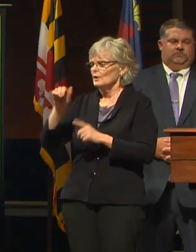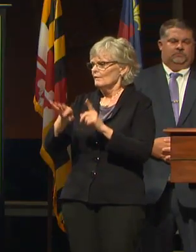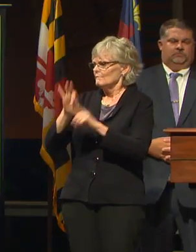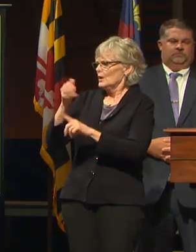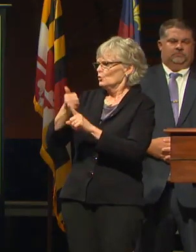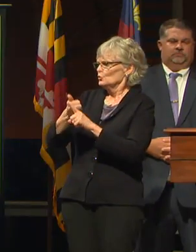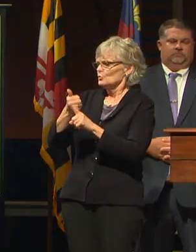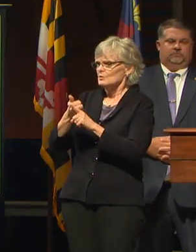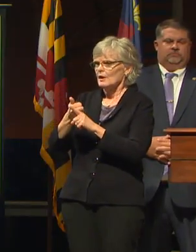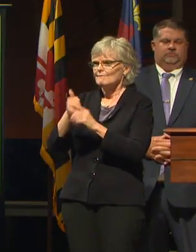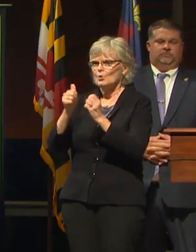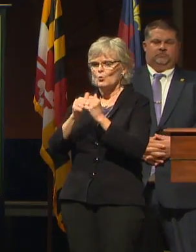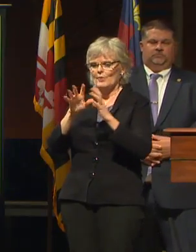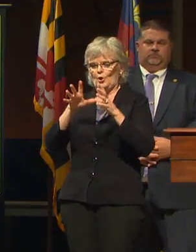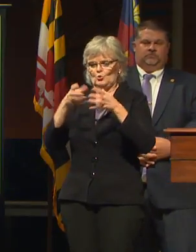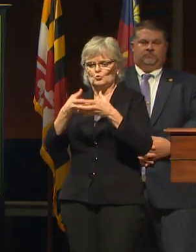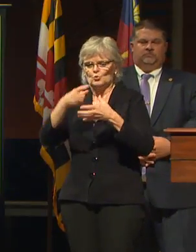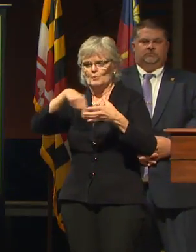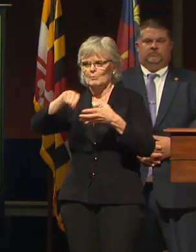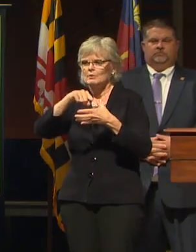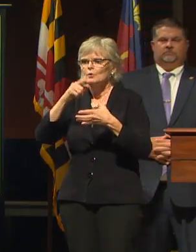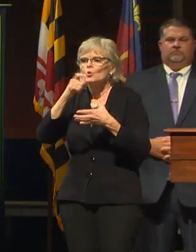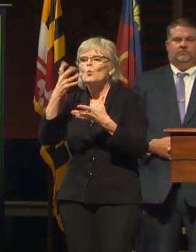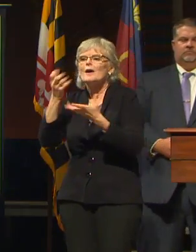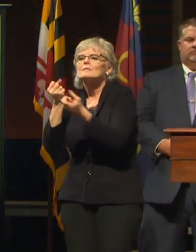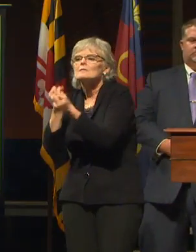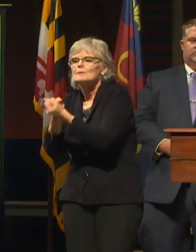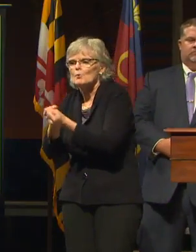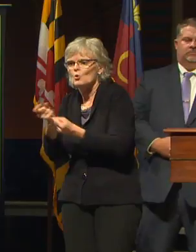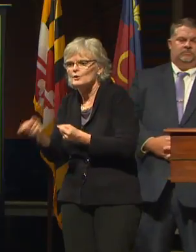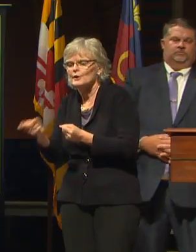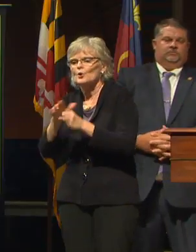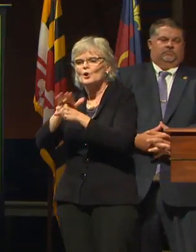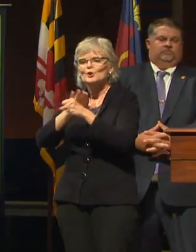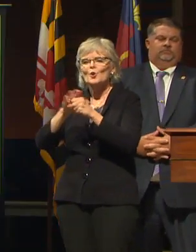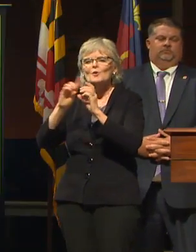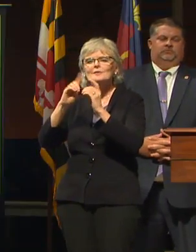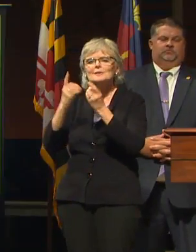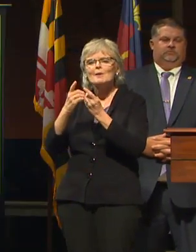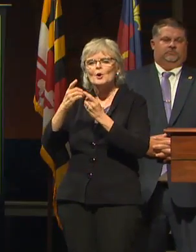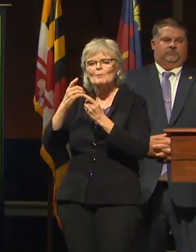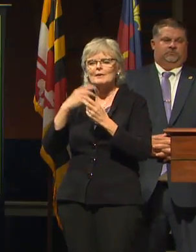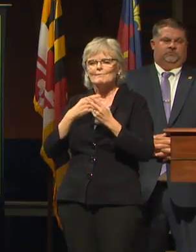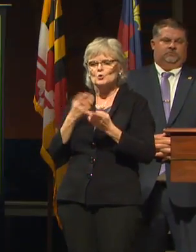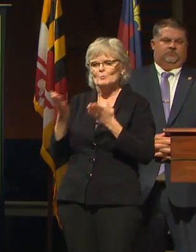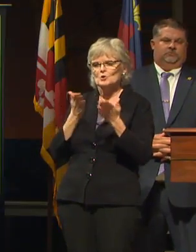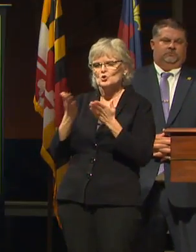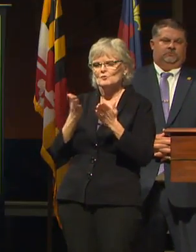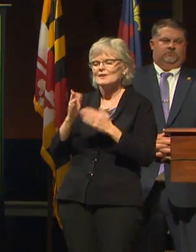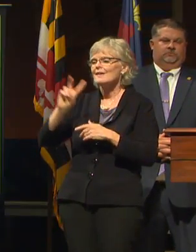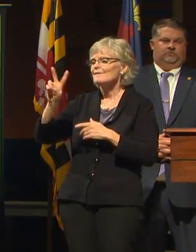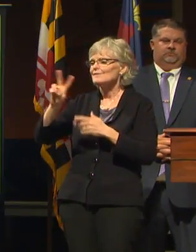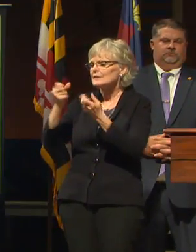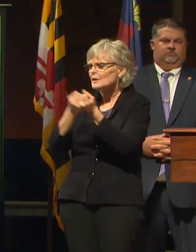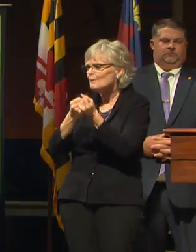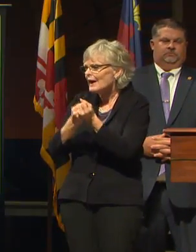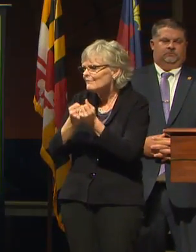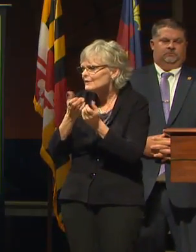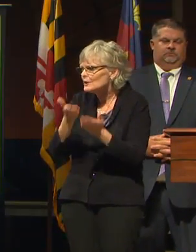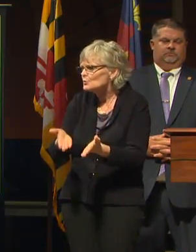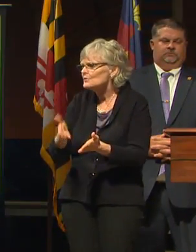herself with a group of people that want to support her. It's the local Department of Human Services, a victim's advocate,